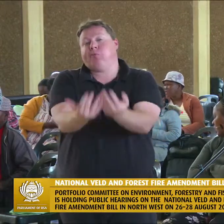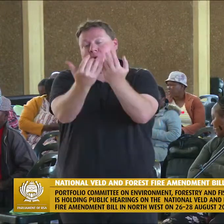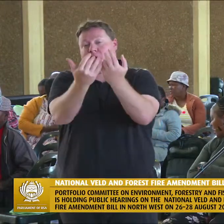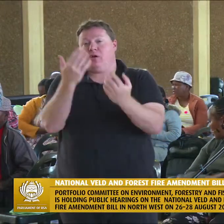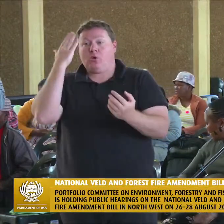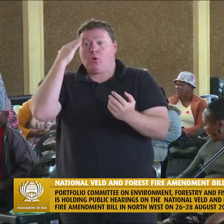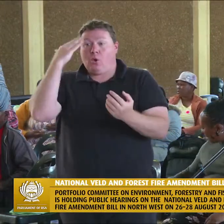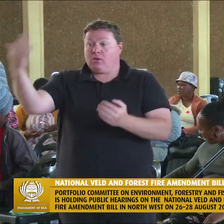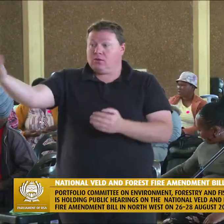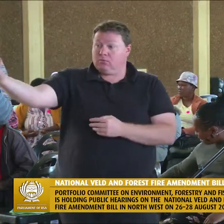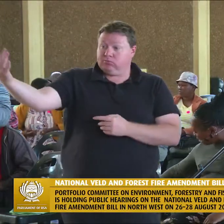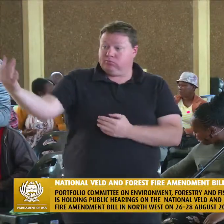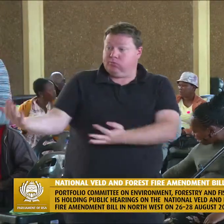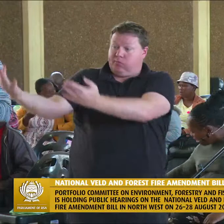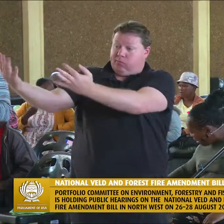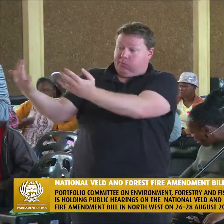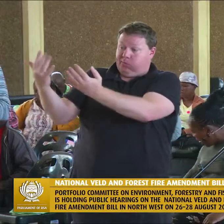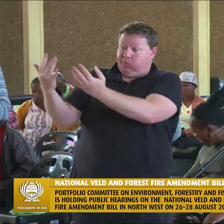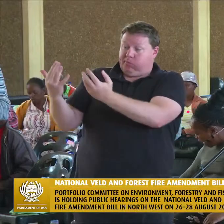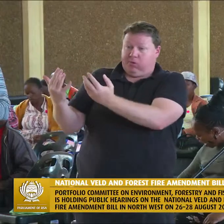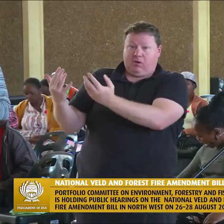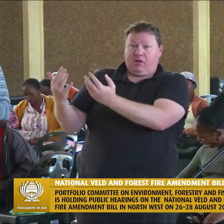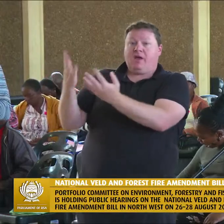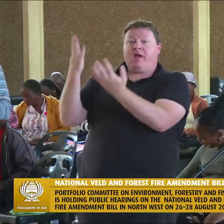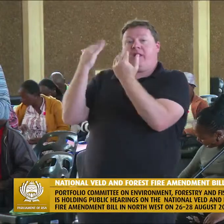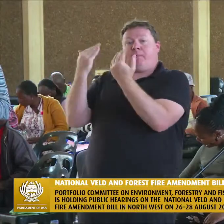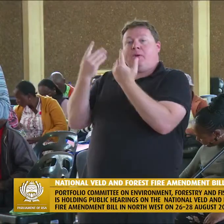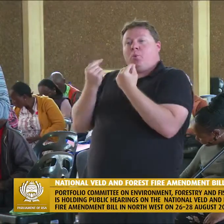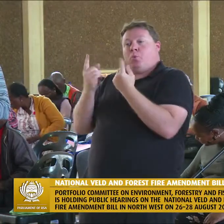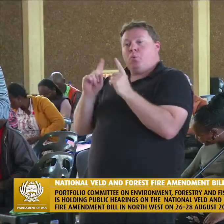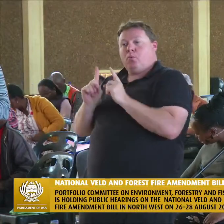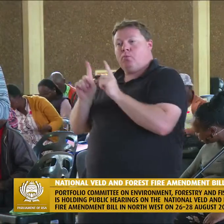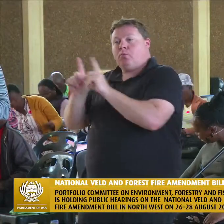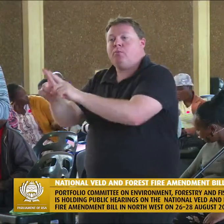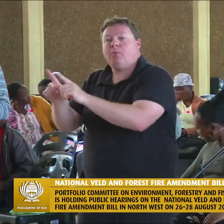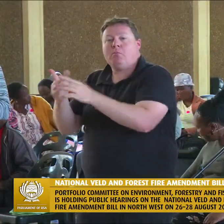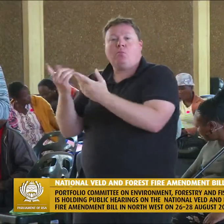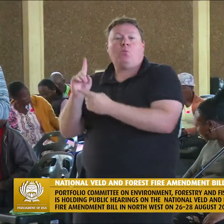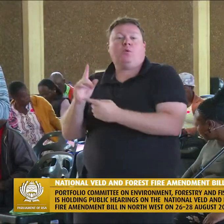side what is it that you are expected to do